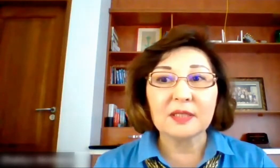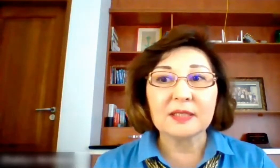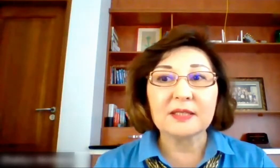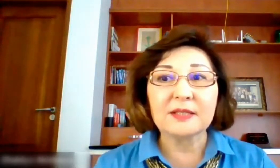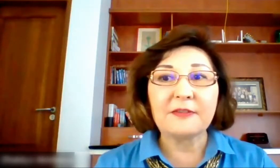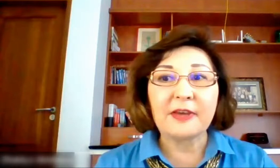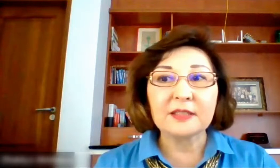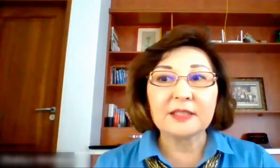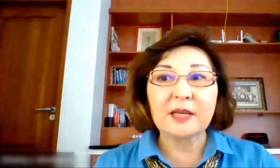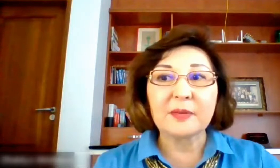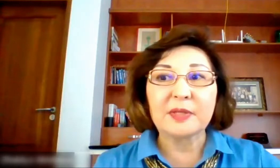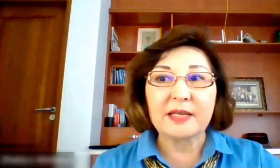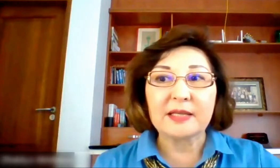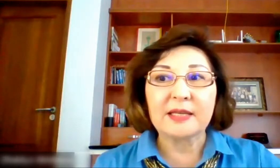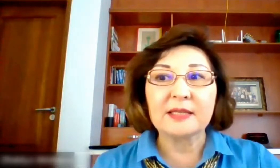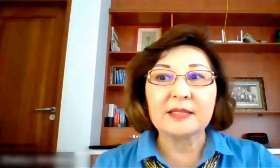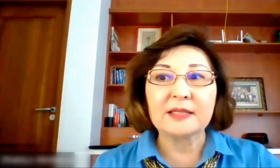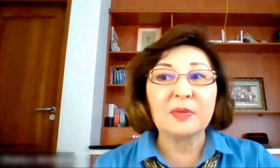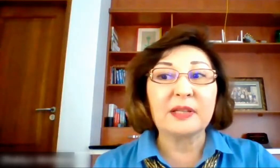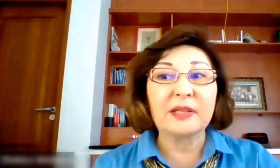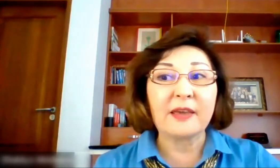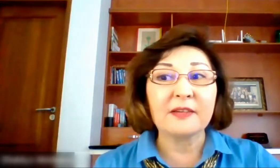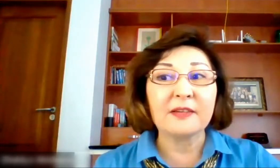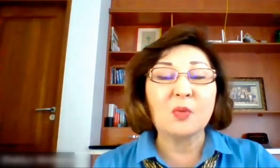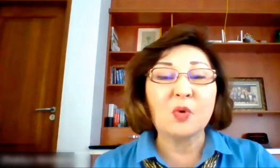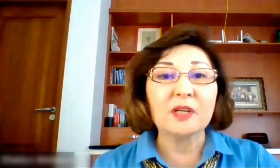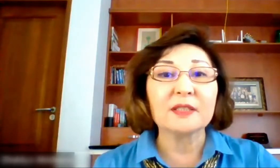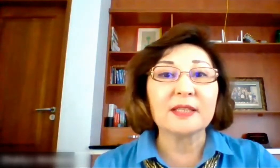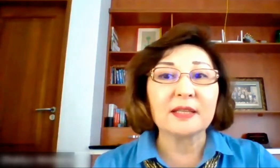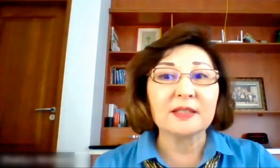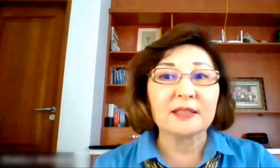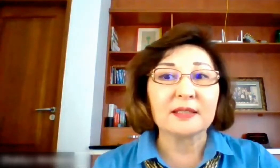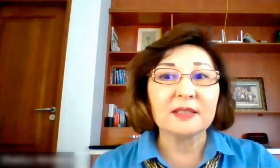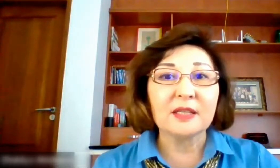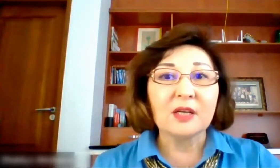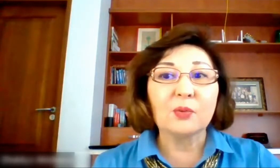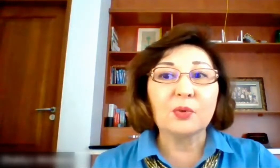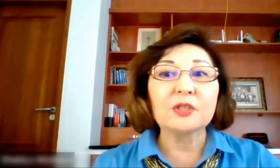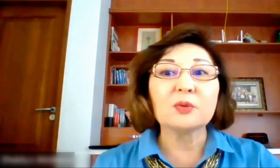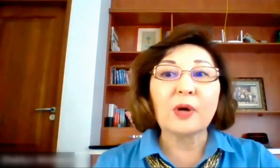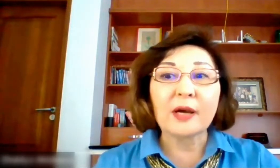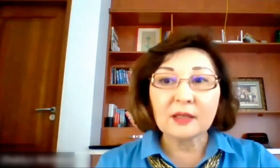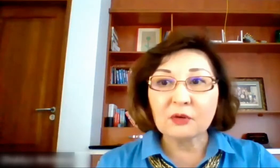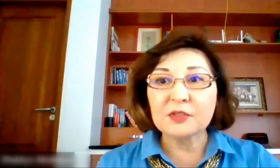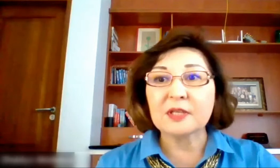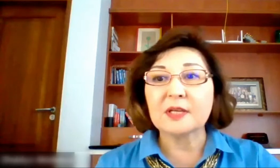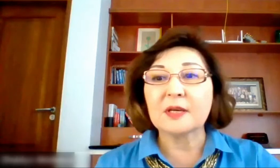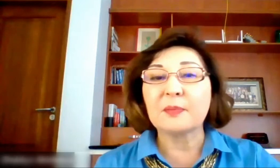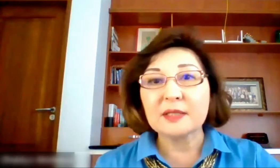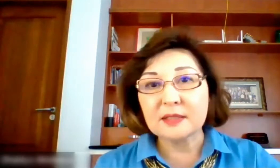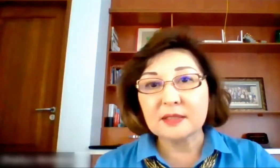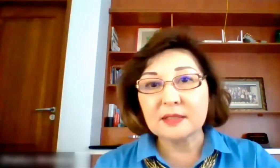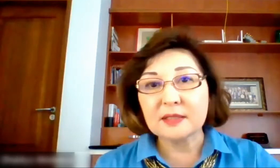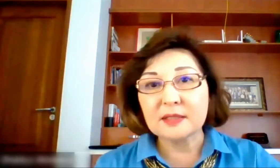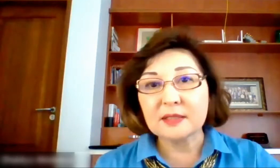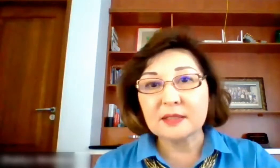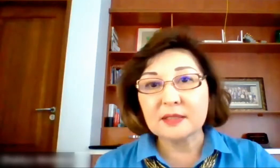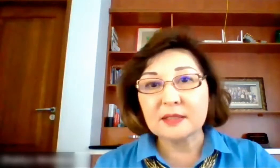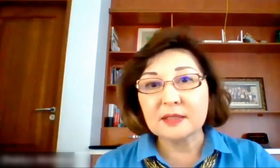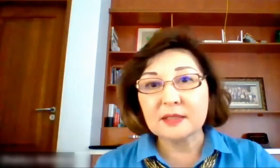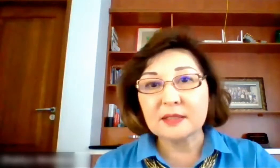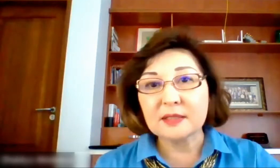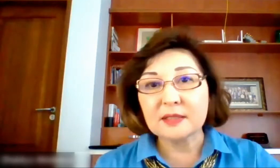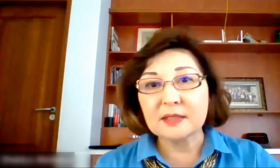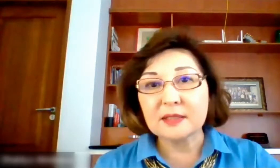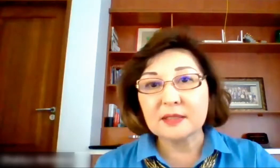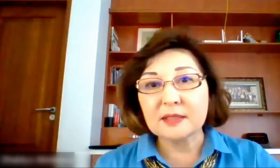remarkable that the event takes place in the Bilhaven Memorial Center, which is one of the best models